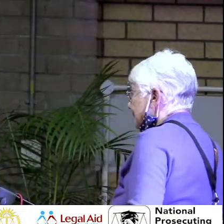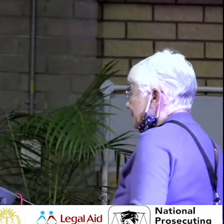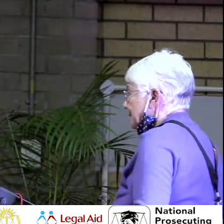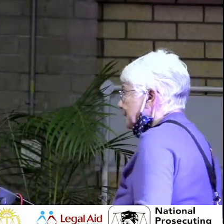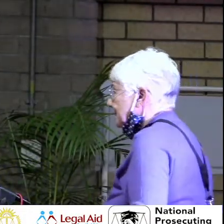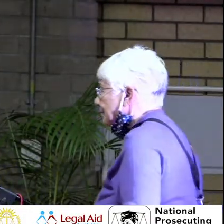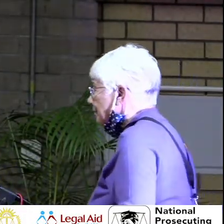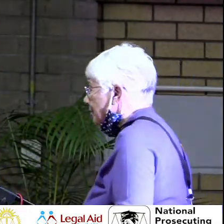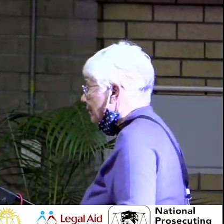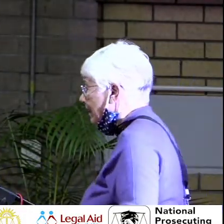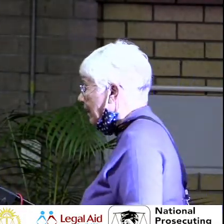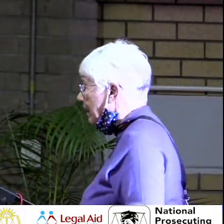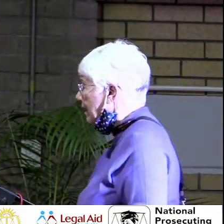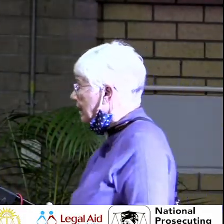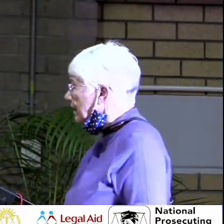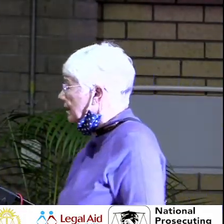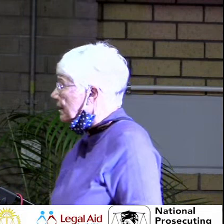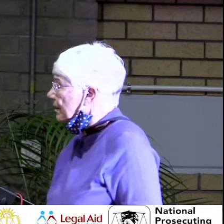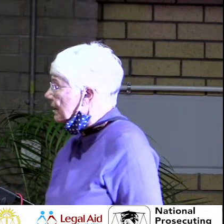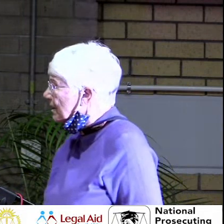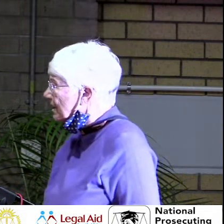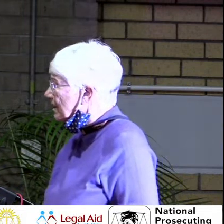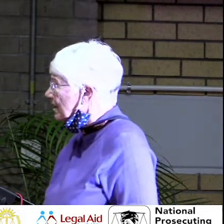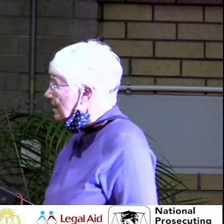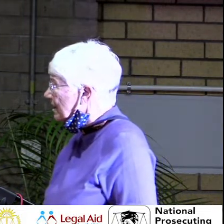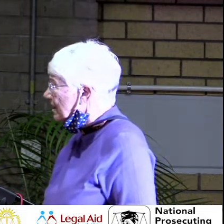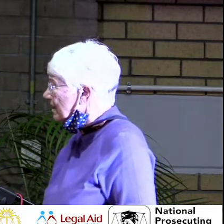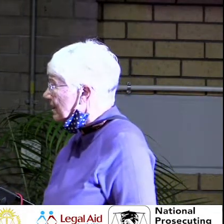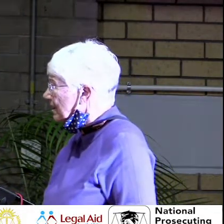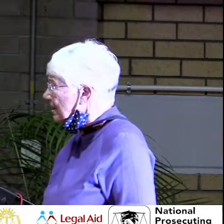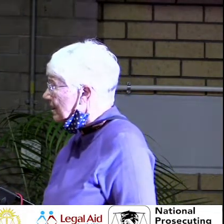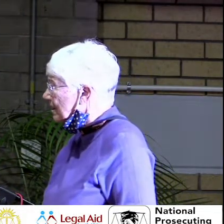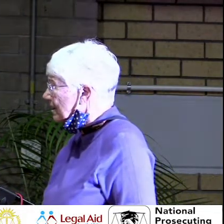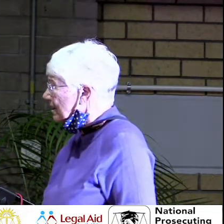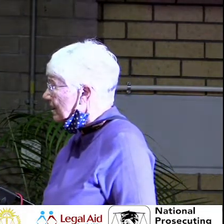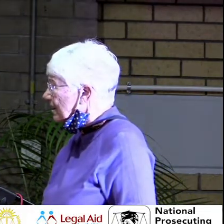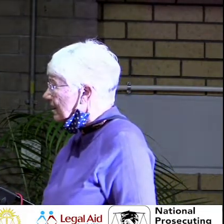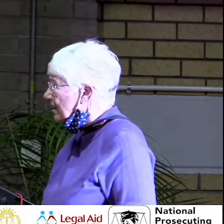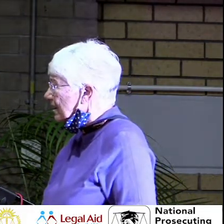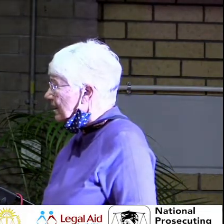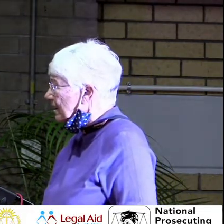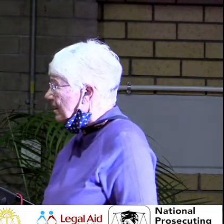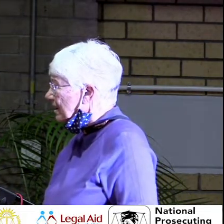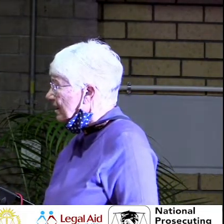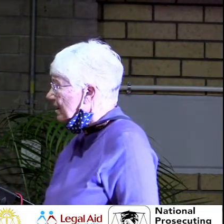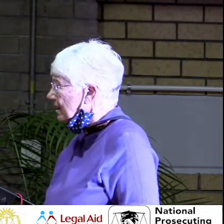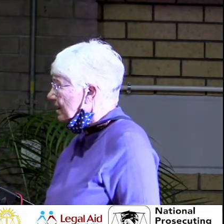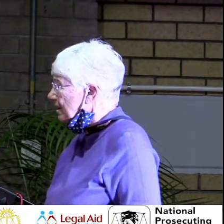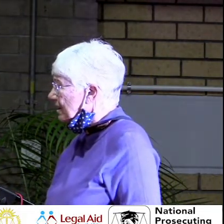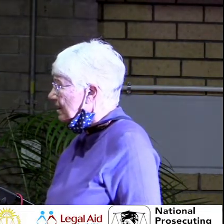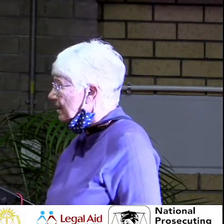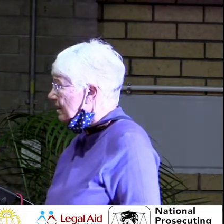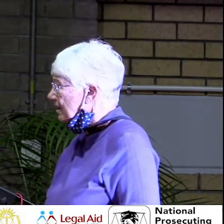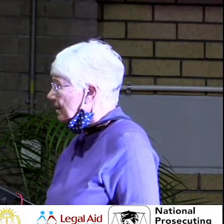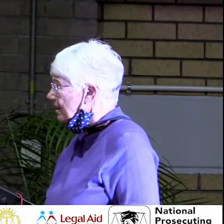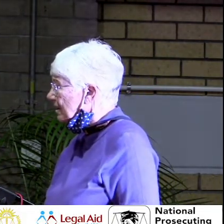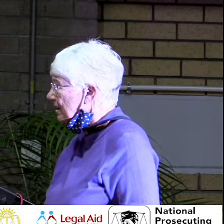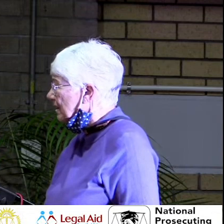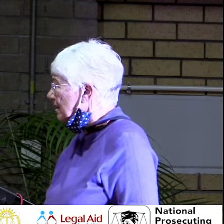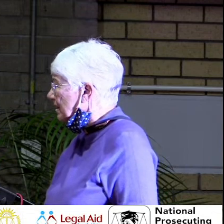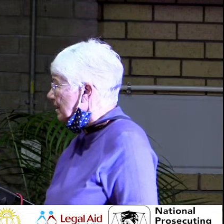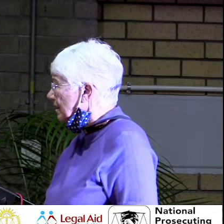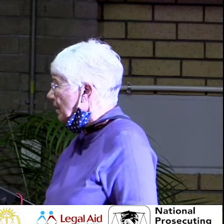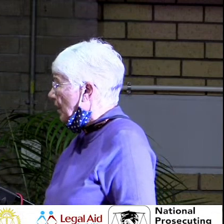Thank you, ladies and gentlemen. Thank you, Ms. Marshall from Social Development. I think what's important is that your concerns have